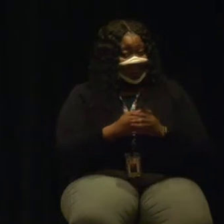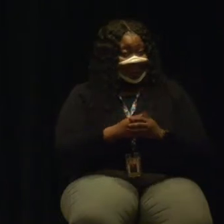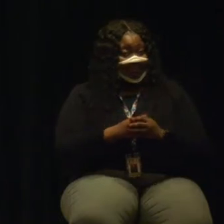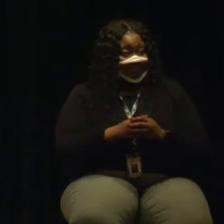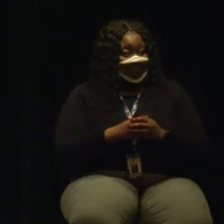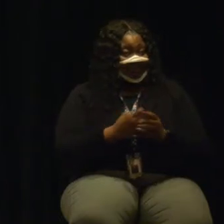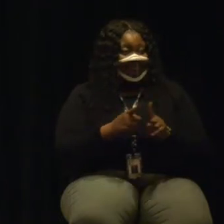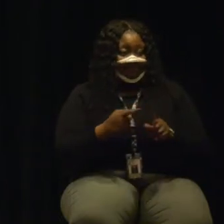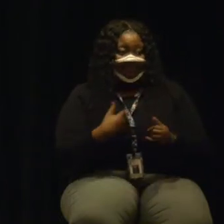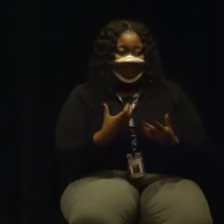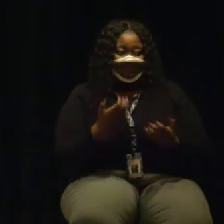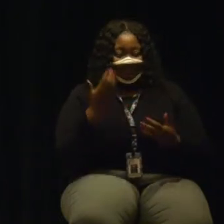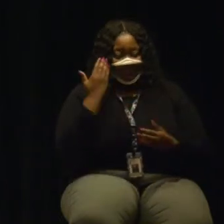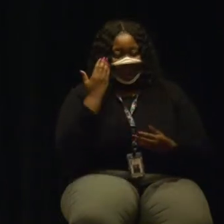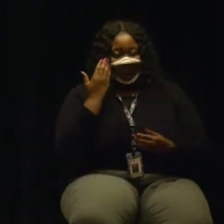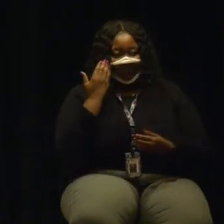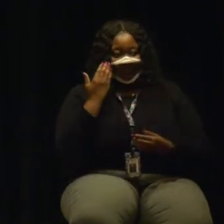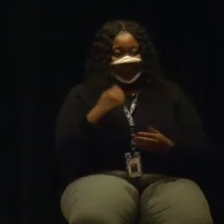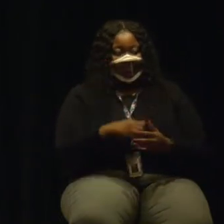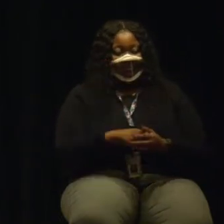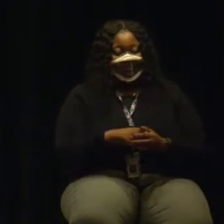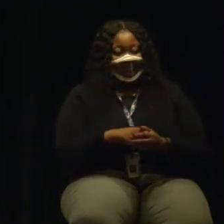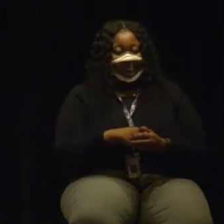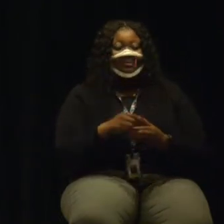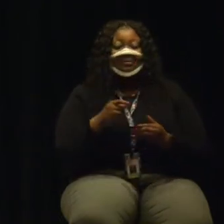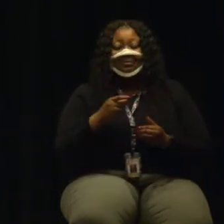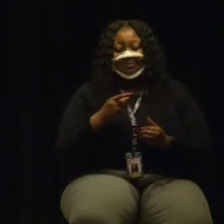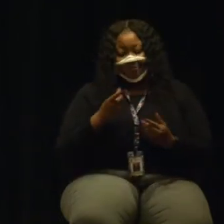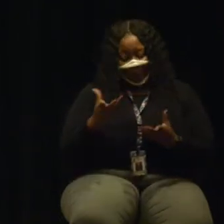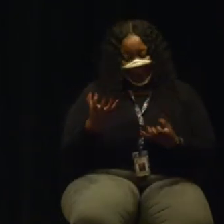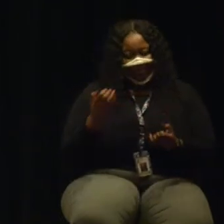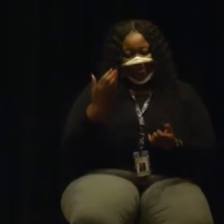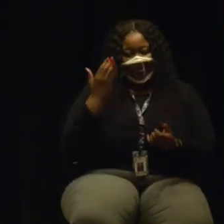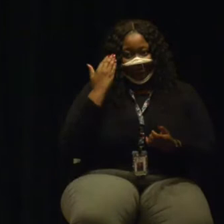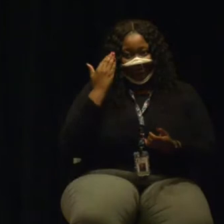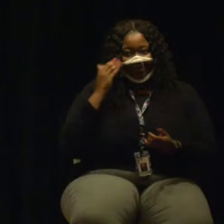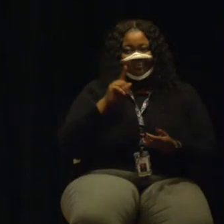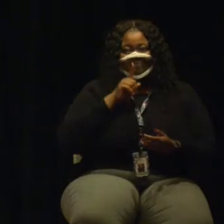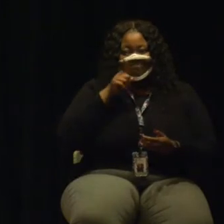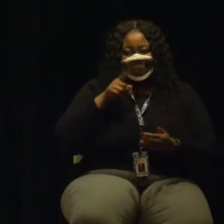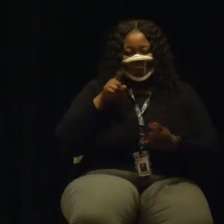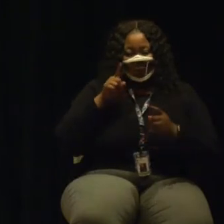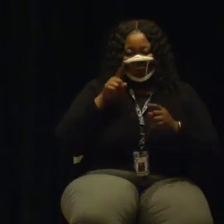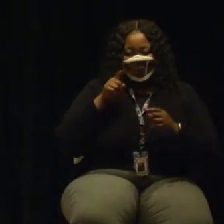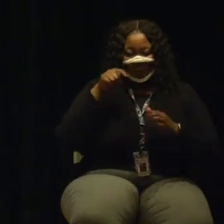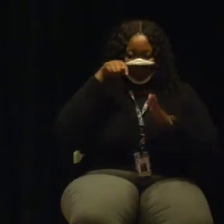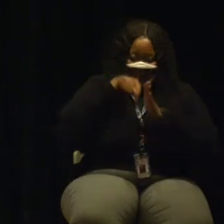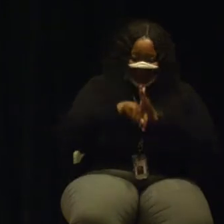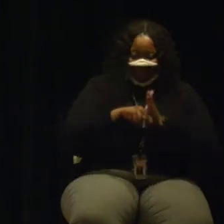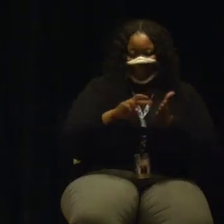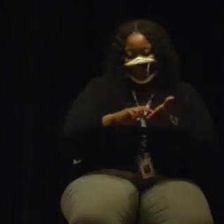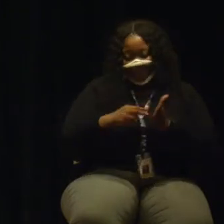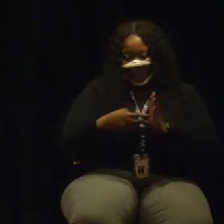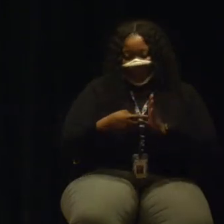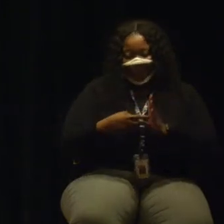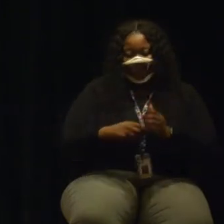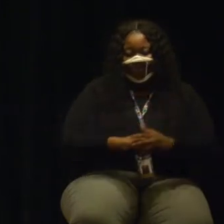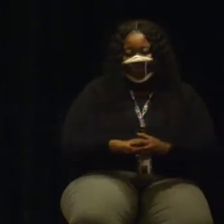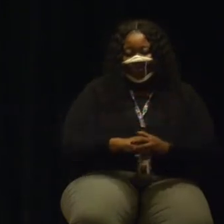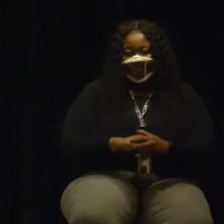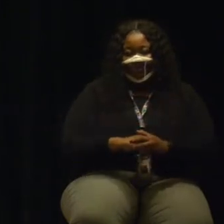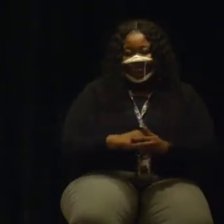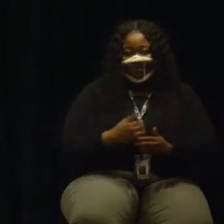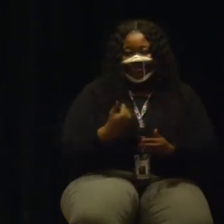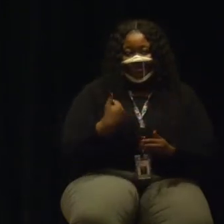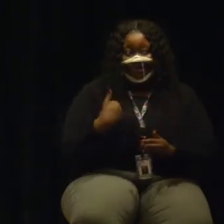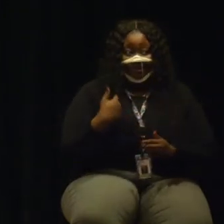like, you're speaking of intention going into the thing. Yeah. Mm-hmm. I think that you're right. I think that there are a lot of people, I think